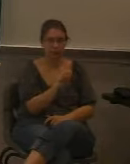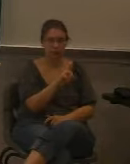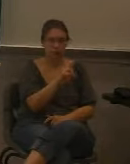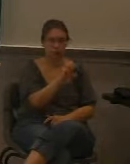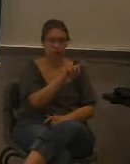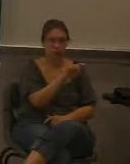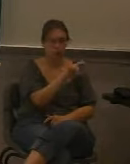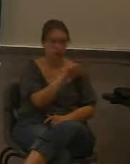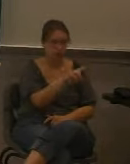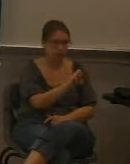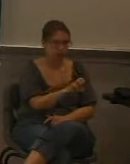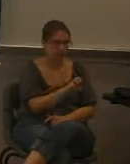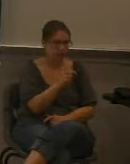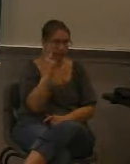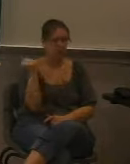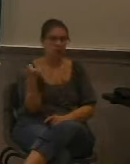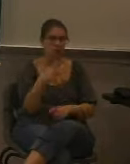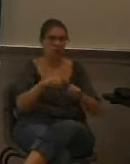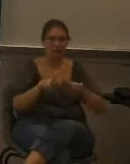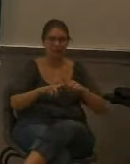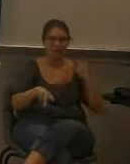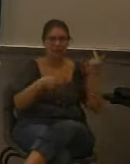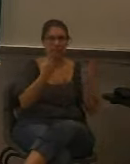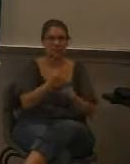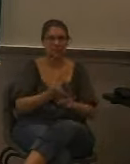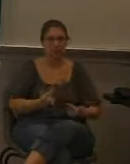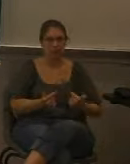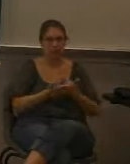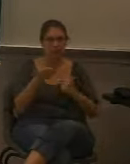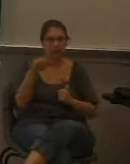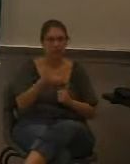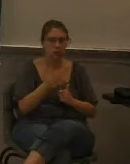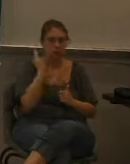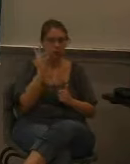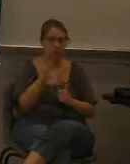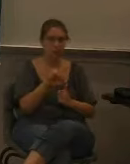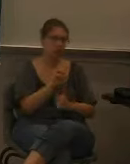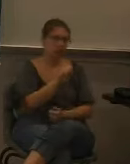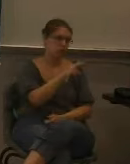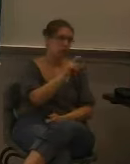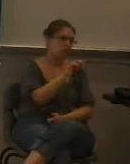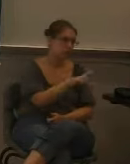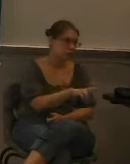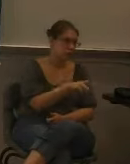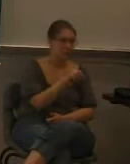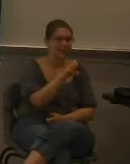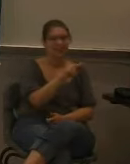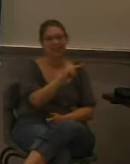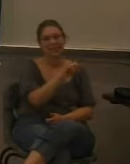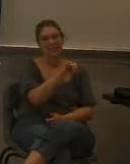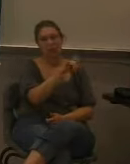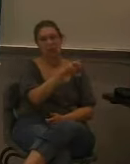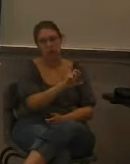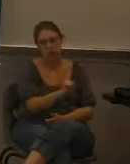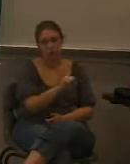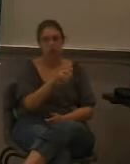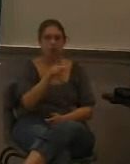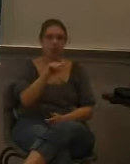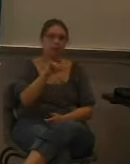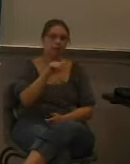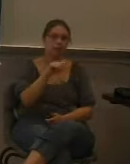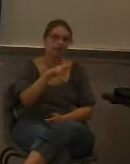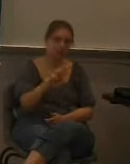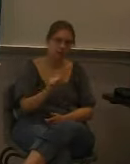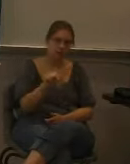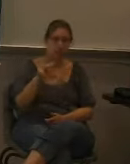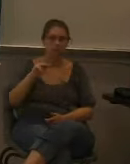see all the different types, taxa of organisms that are there, you'll find sulfur oxidizers, denitrifiers, nitrifiers, methane oxidizers, you know,